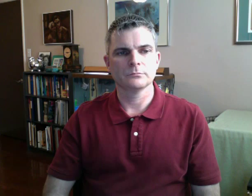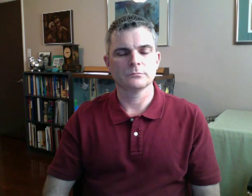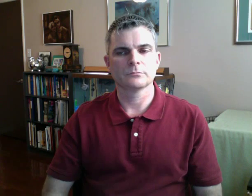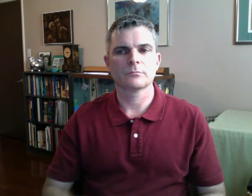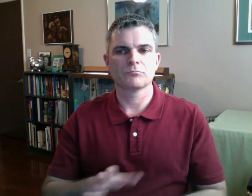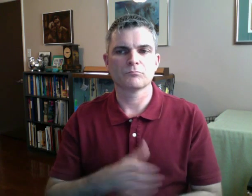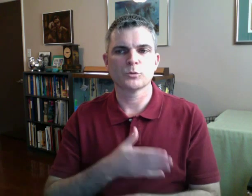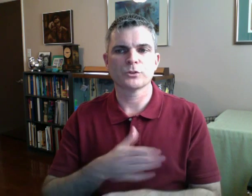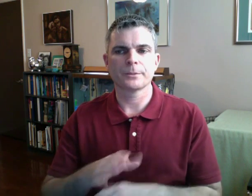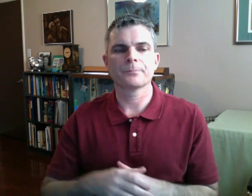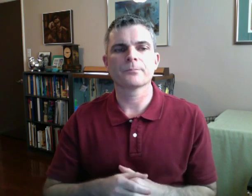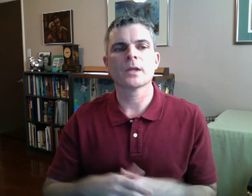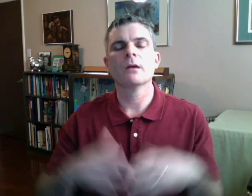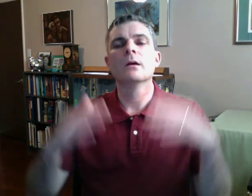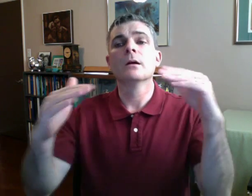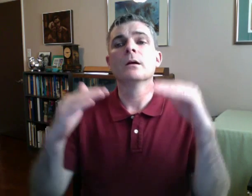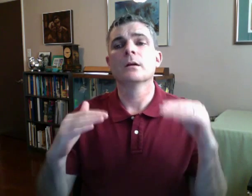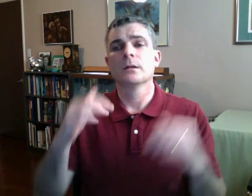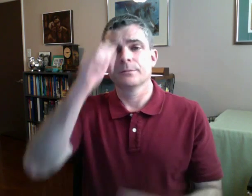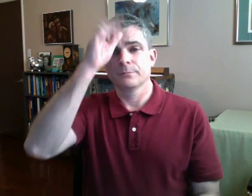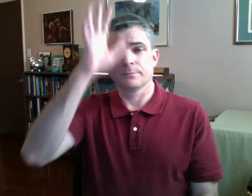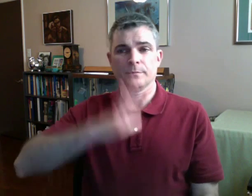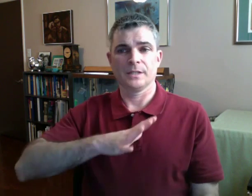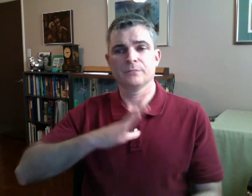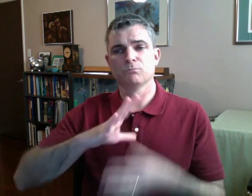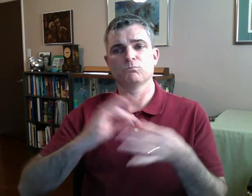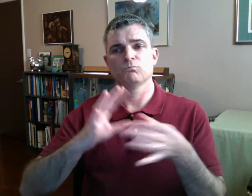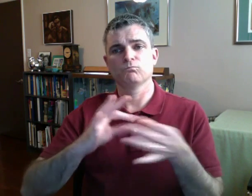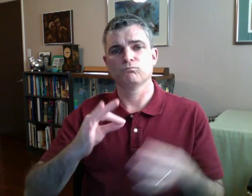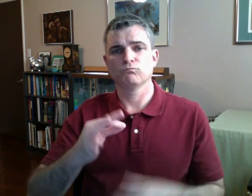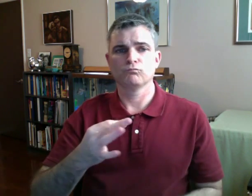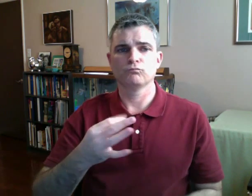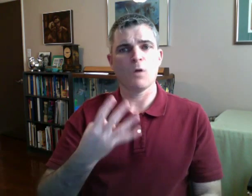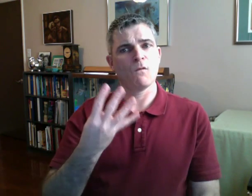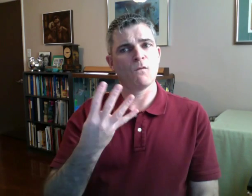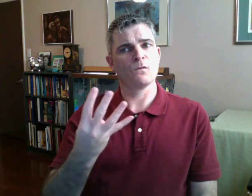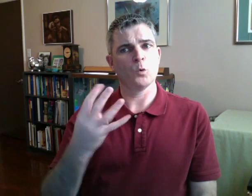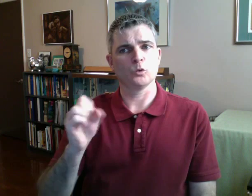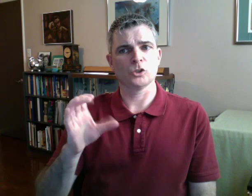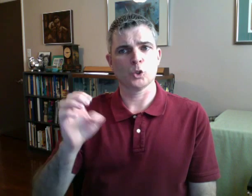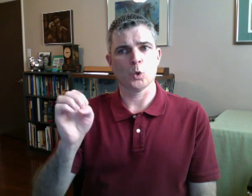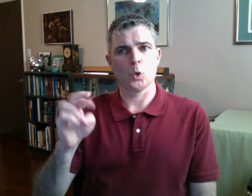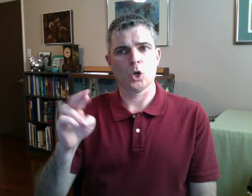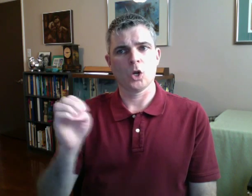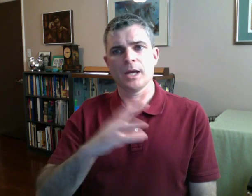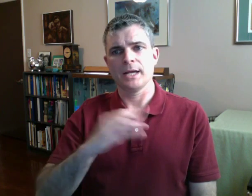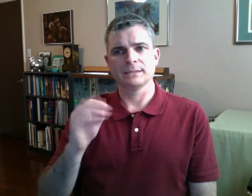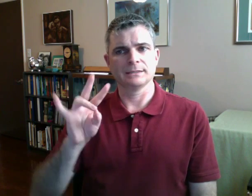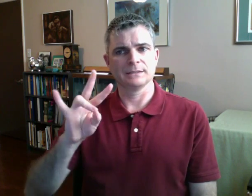Four score and seven years ago, our forefathers brought forth on this continent a new nation